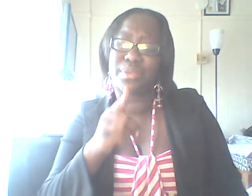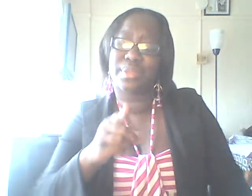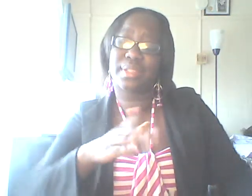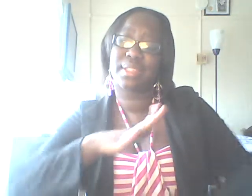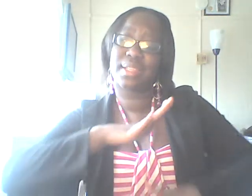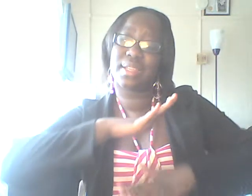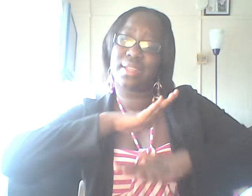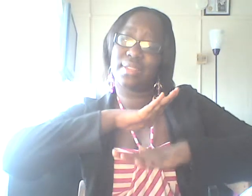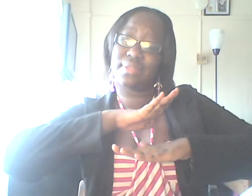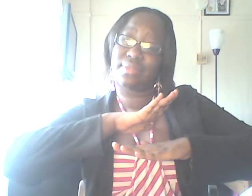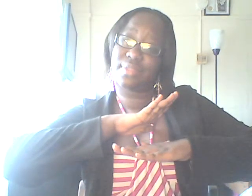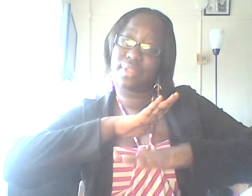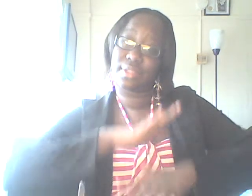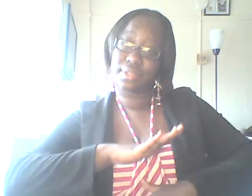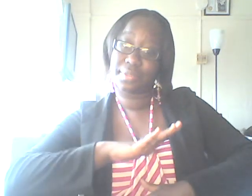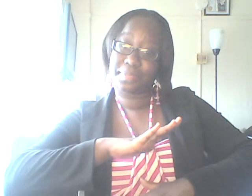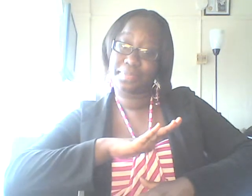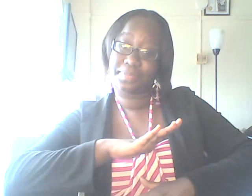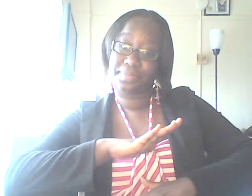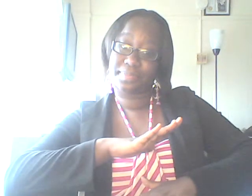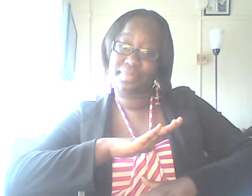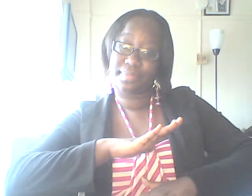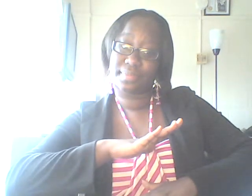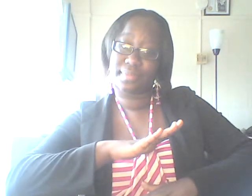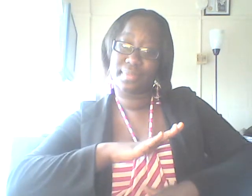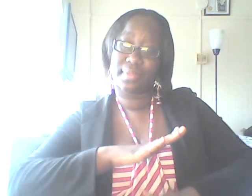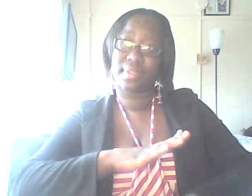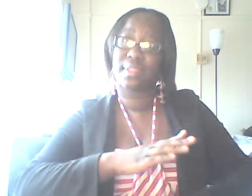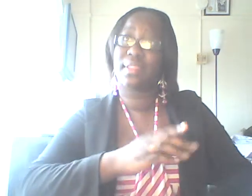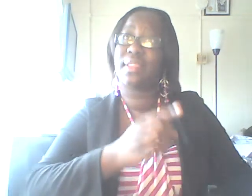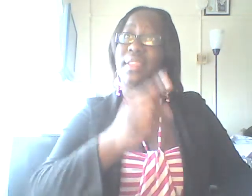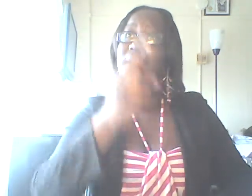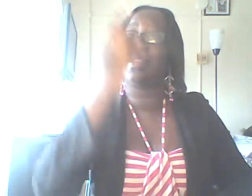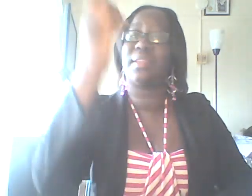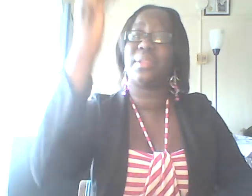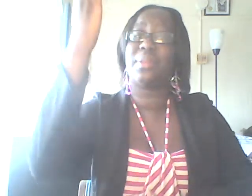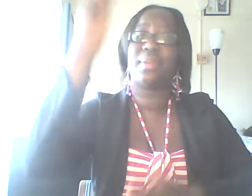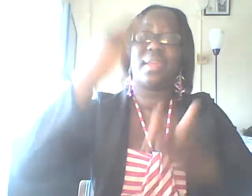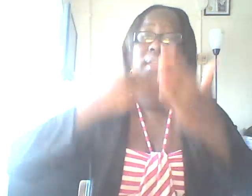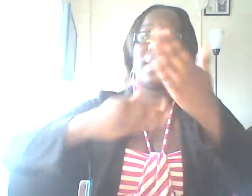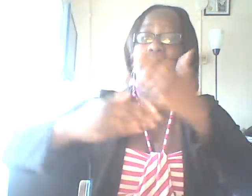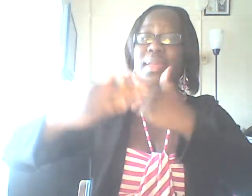Lost in my search for true satisfaction